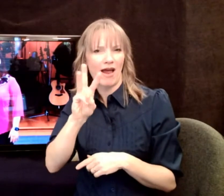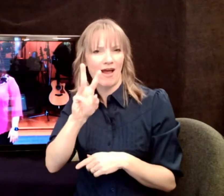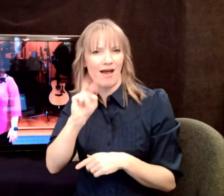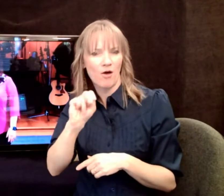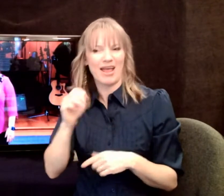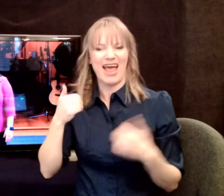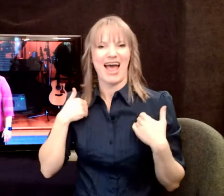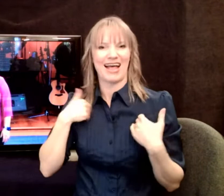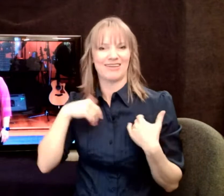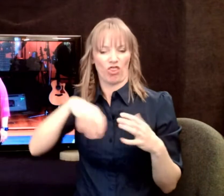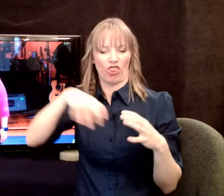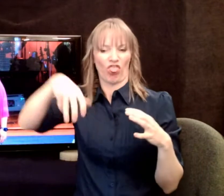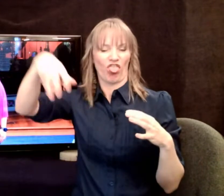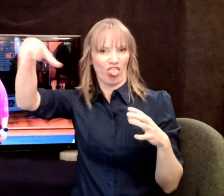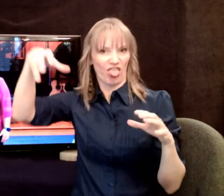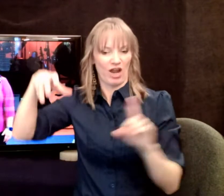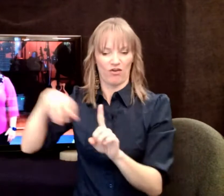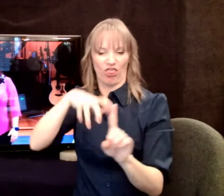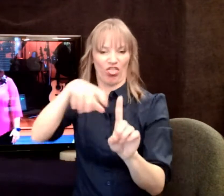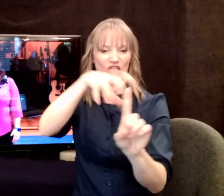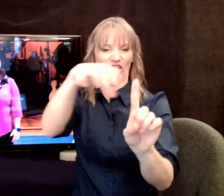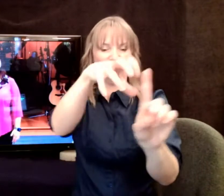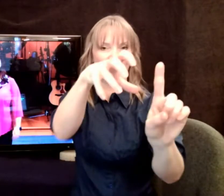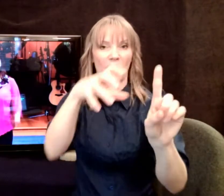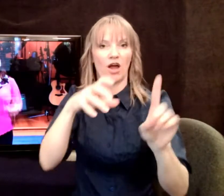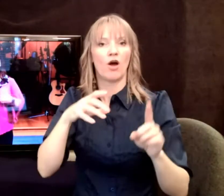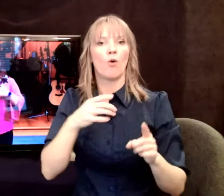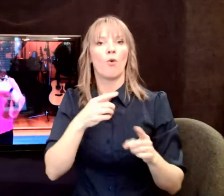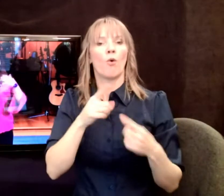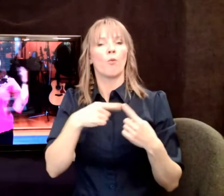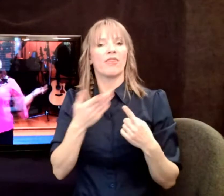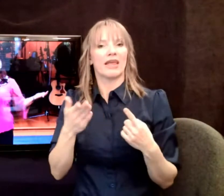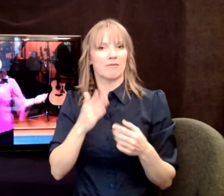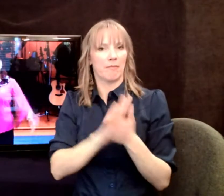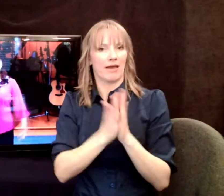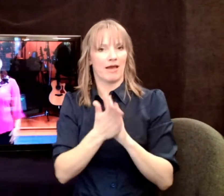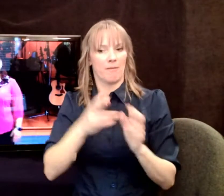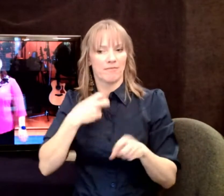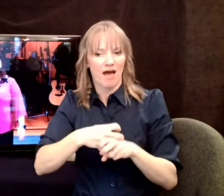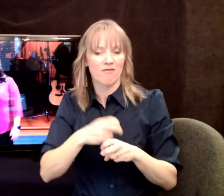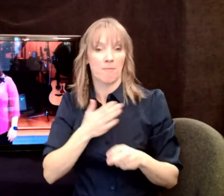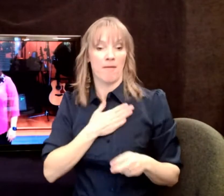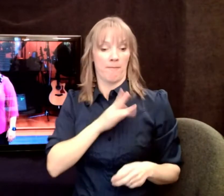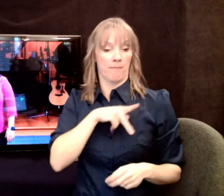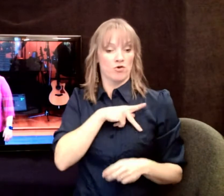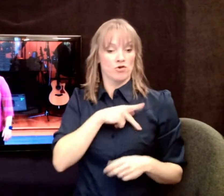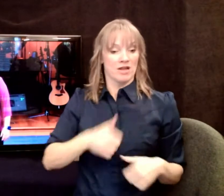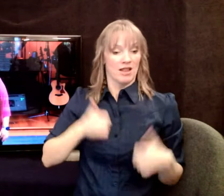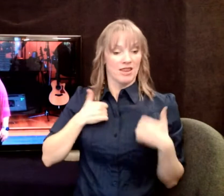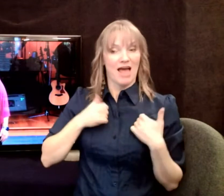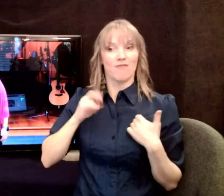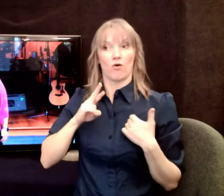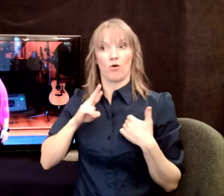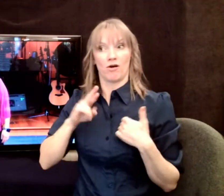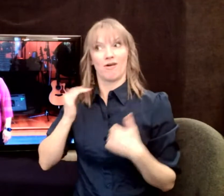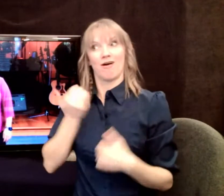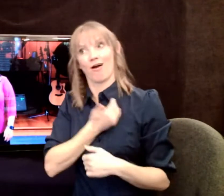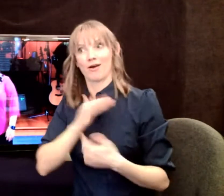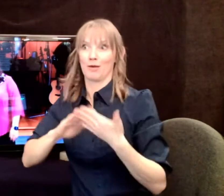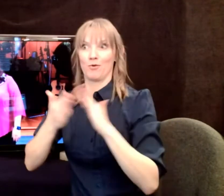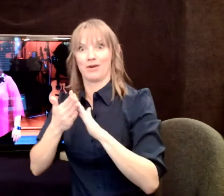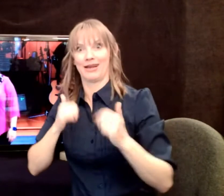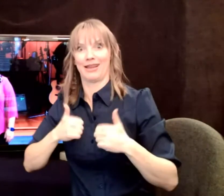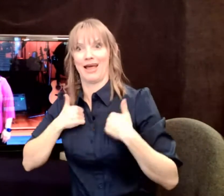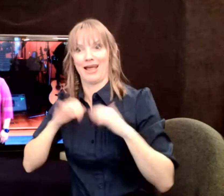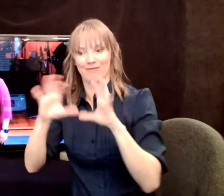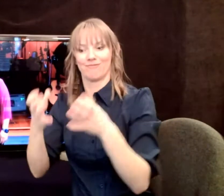when things get really difficult in my personal life or in the life we share together, as they have been now for the past